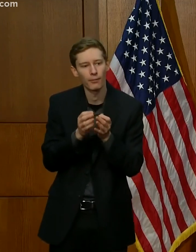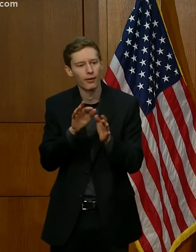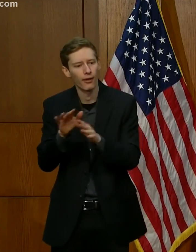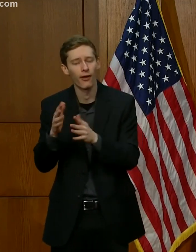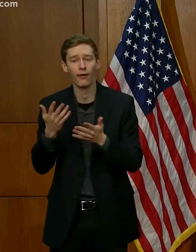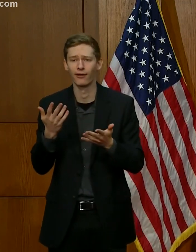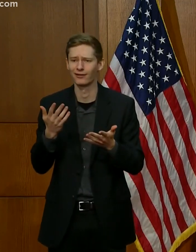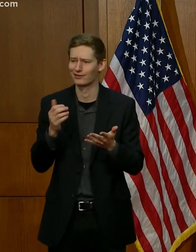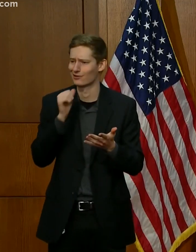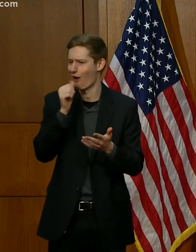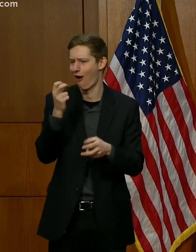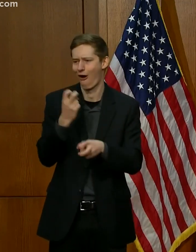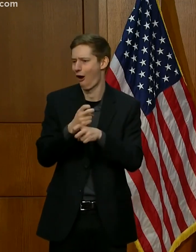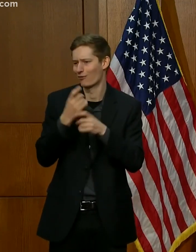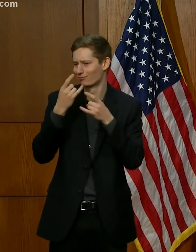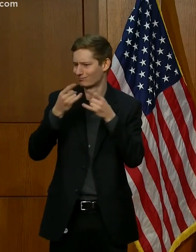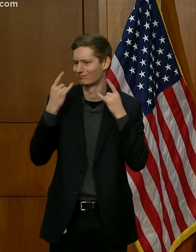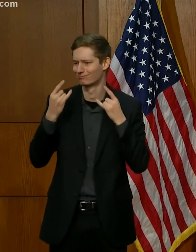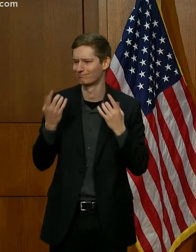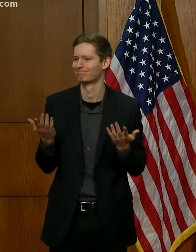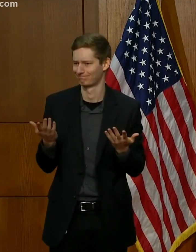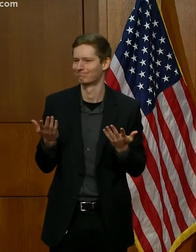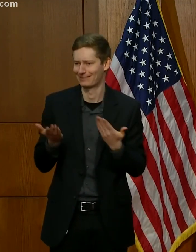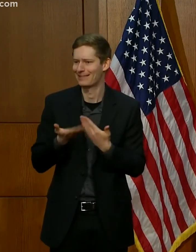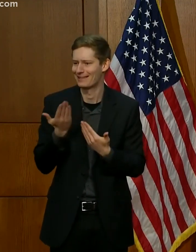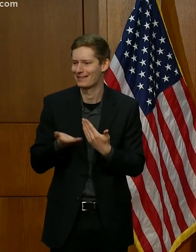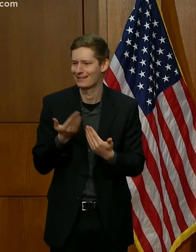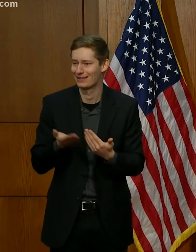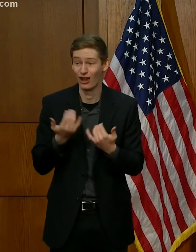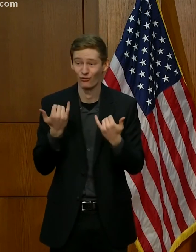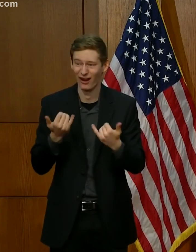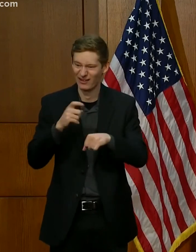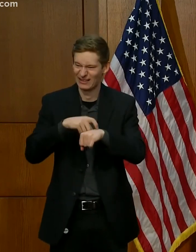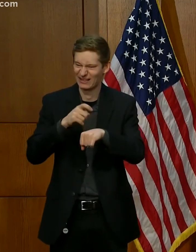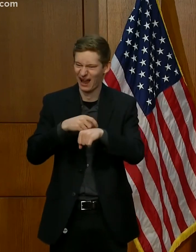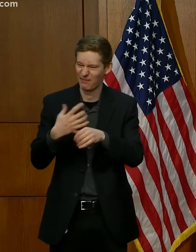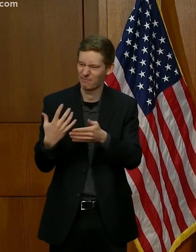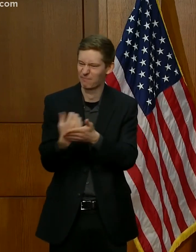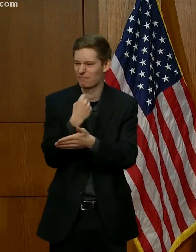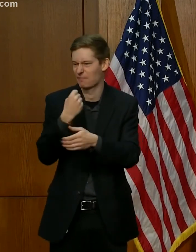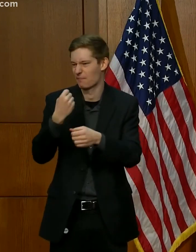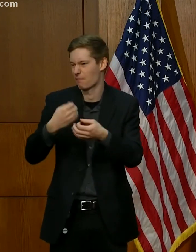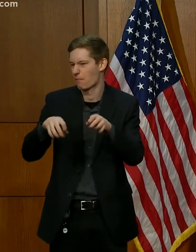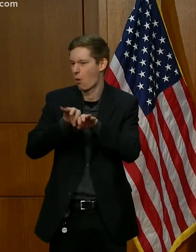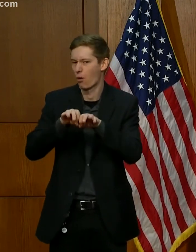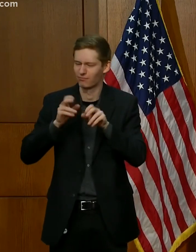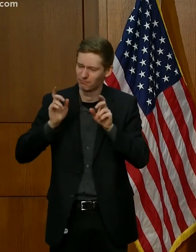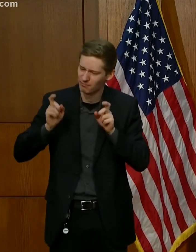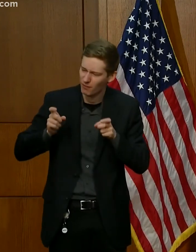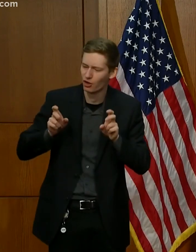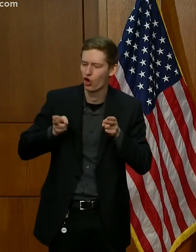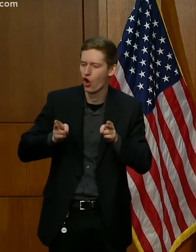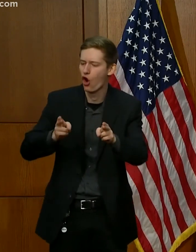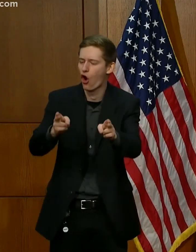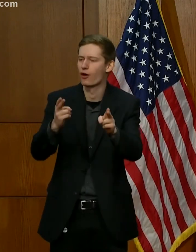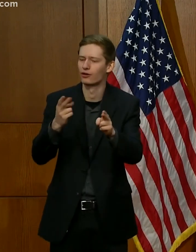a mask. And as I said earlier, we're in a race against time right now, Andre. We're in a race to get people